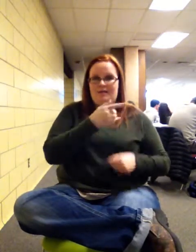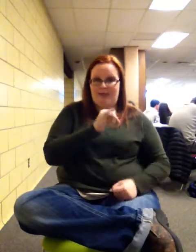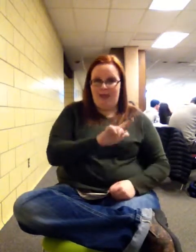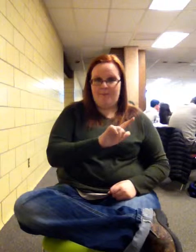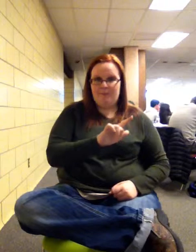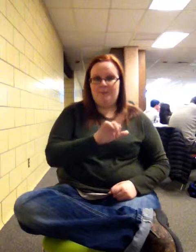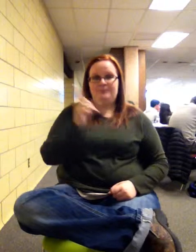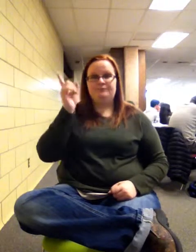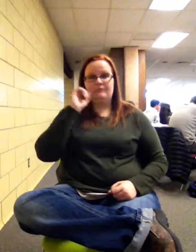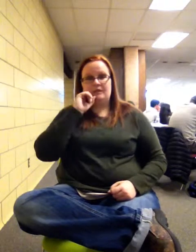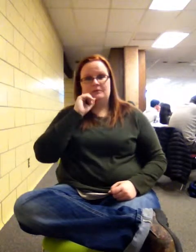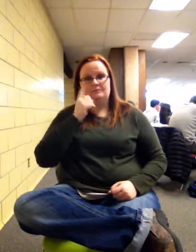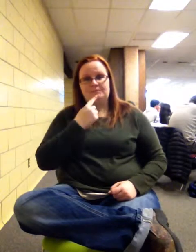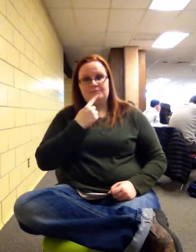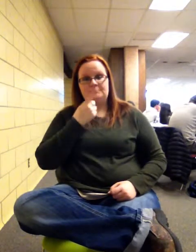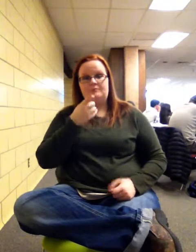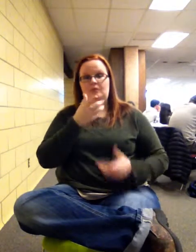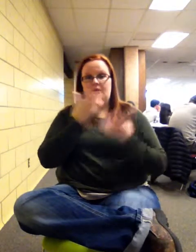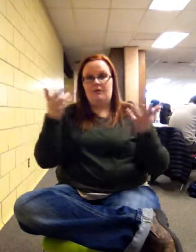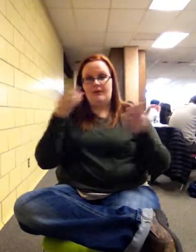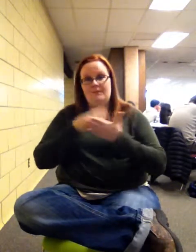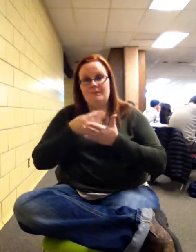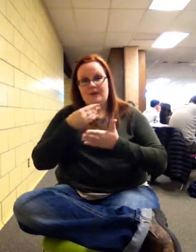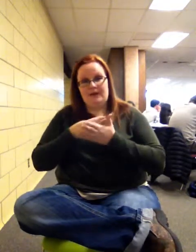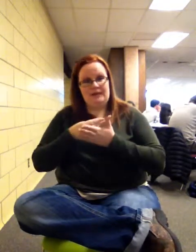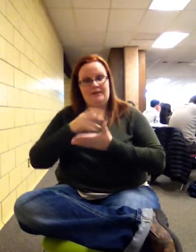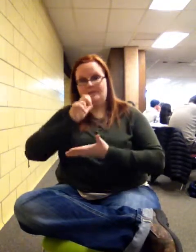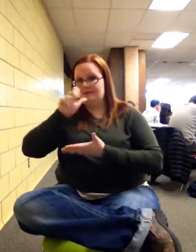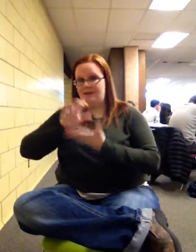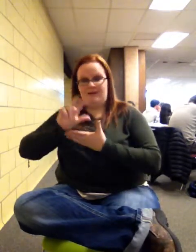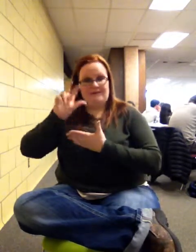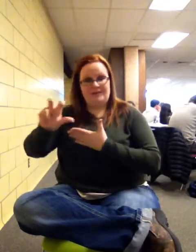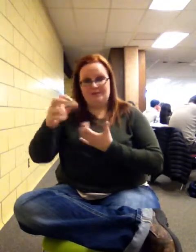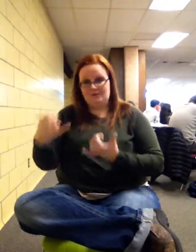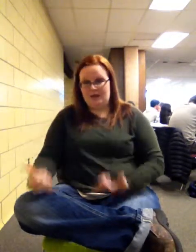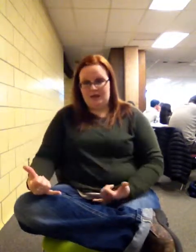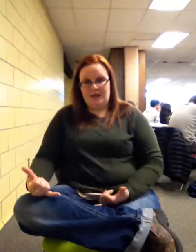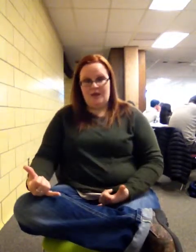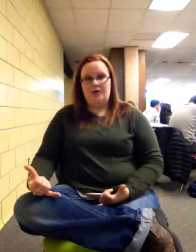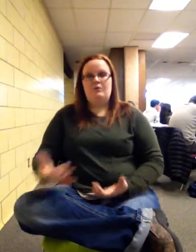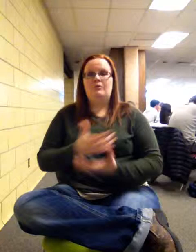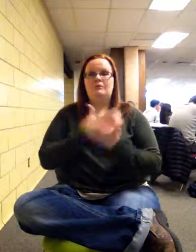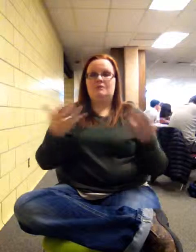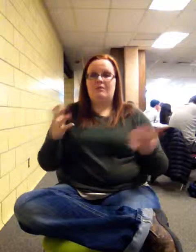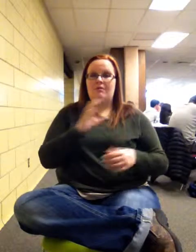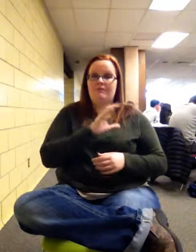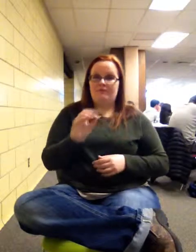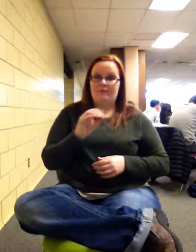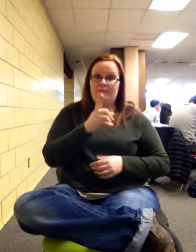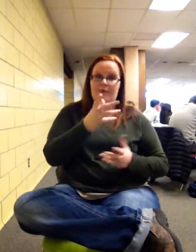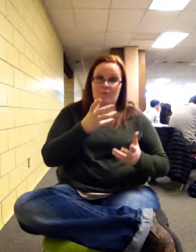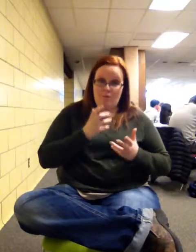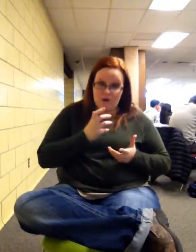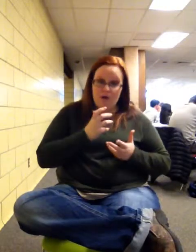saying that there's a lot of money out there that's not invested right now, and there's a lot of companies that would love to have that money that's